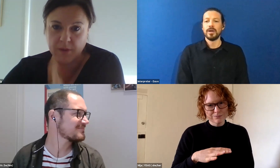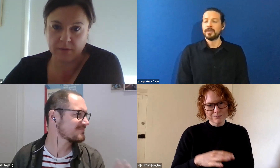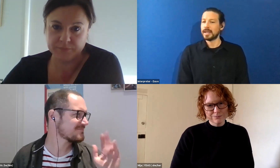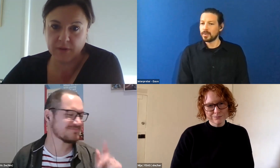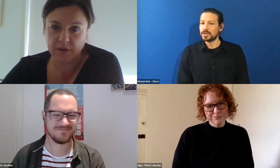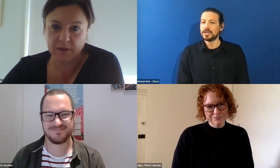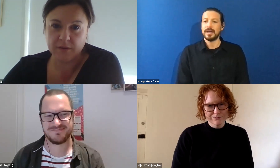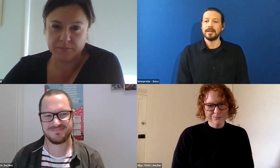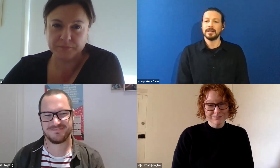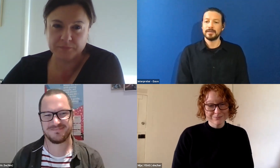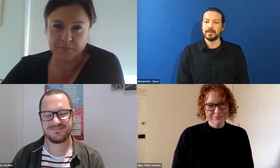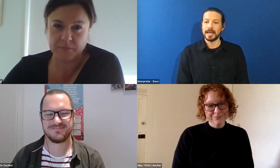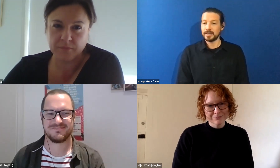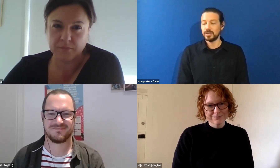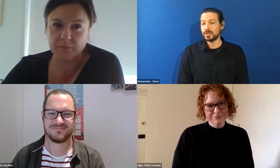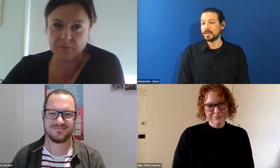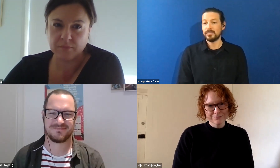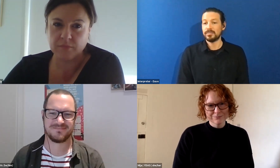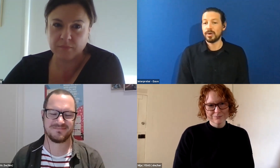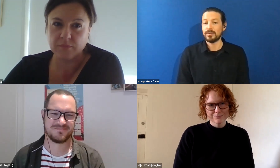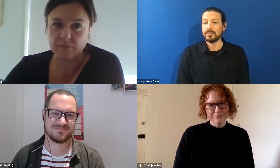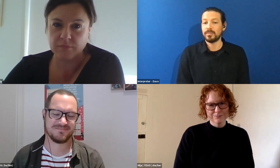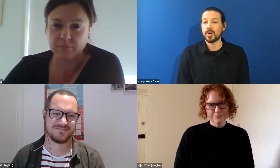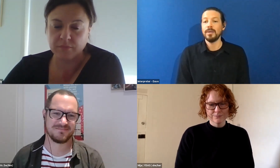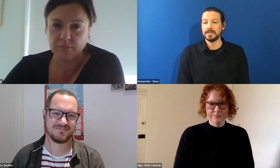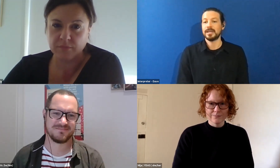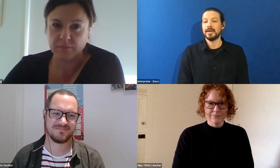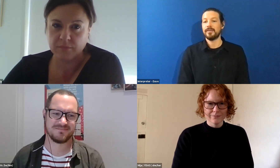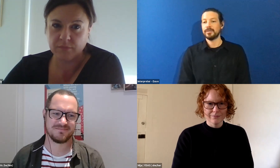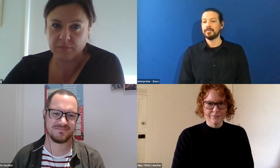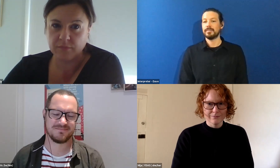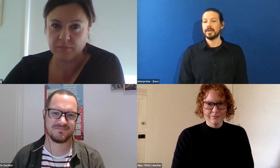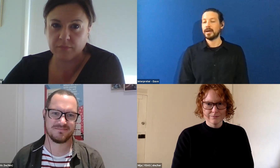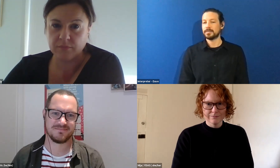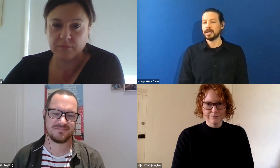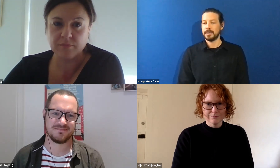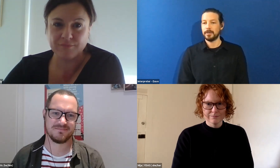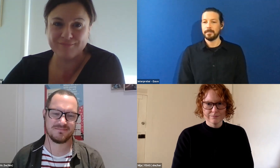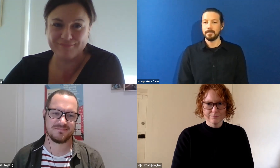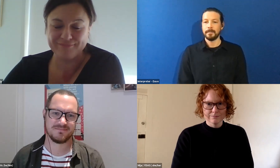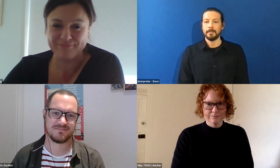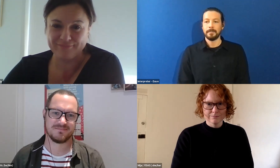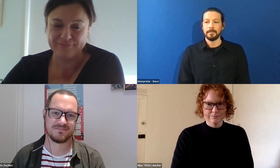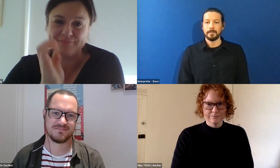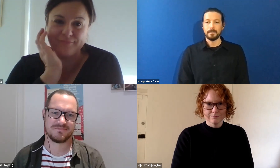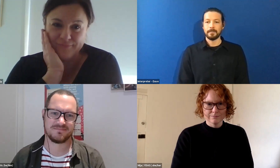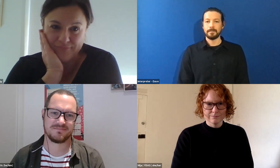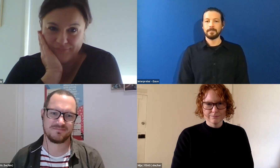learn about what the language and they need to use and what requirements they have to explain to